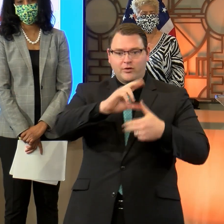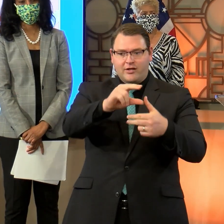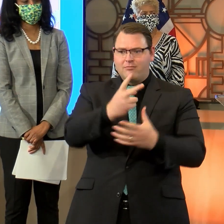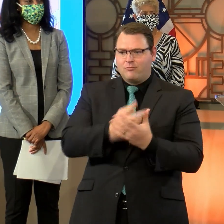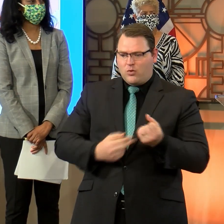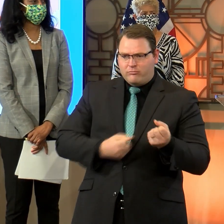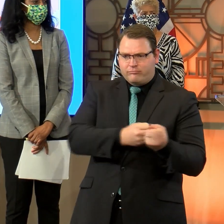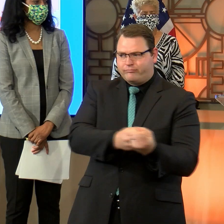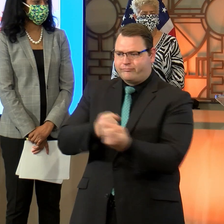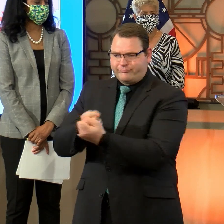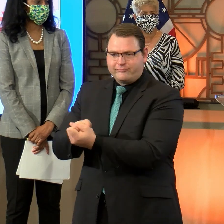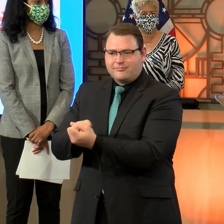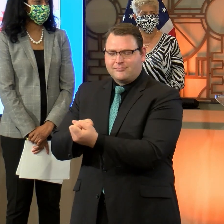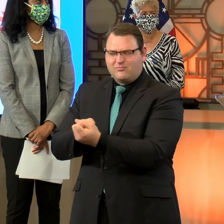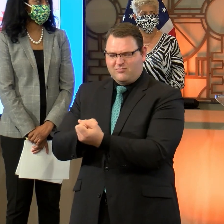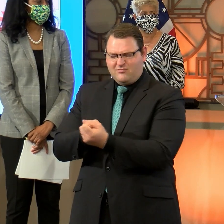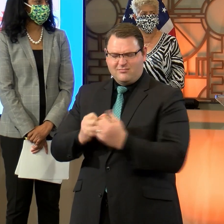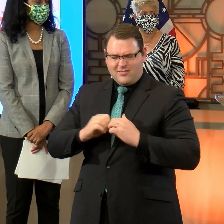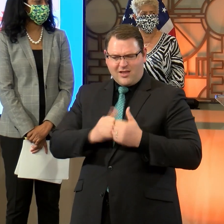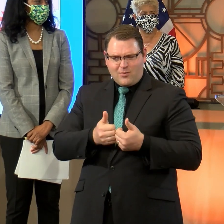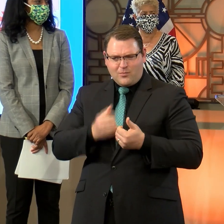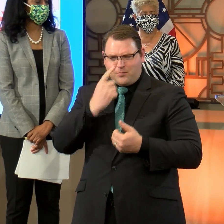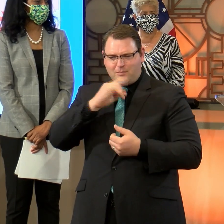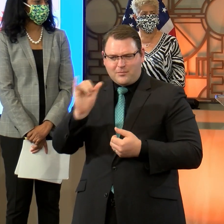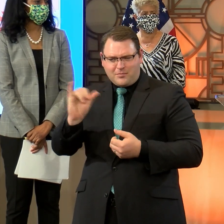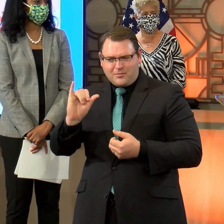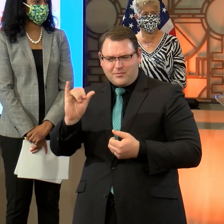do this by taking care of our most vulnerable people and